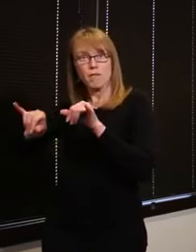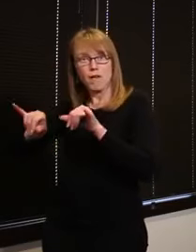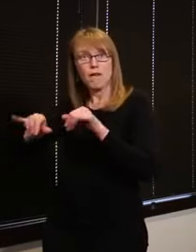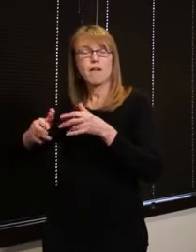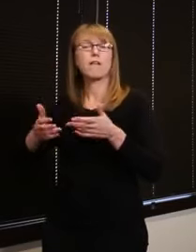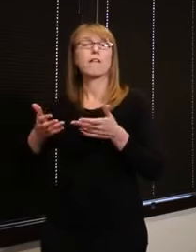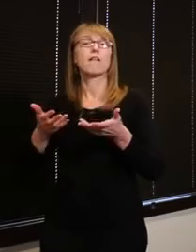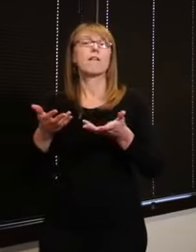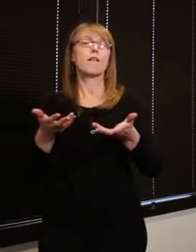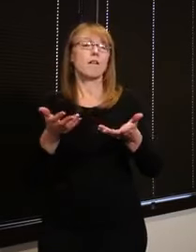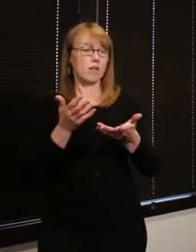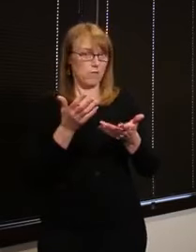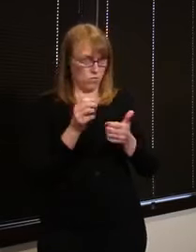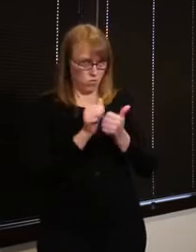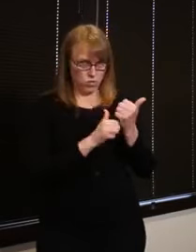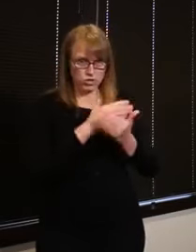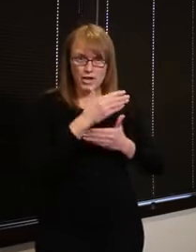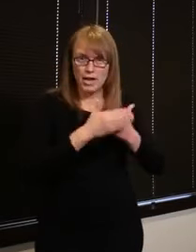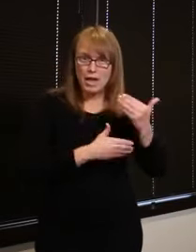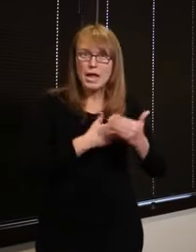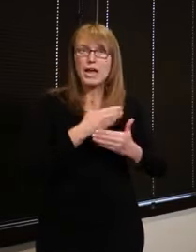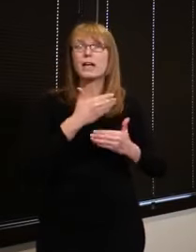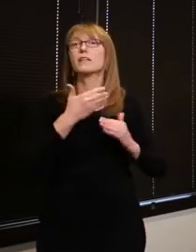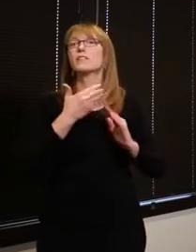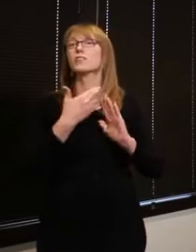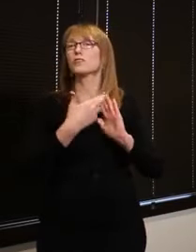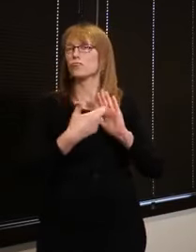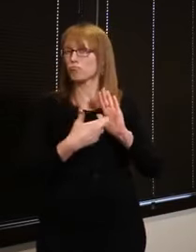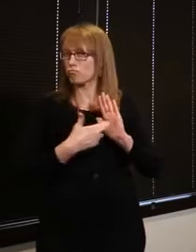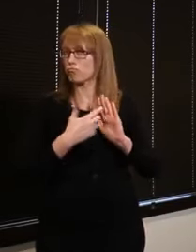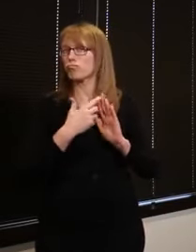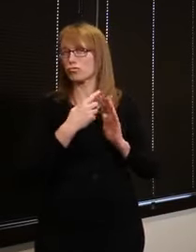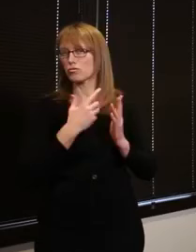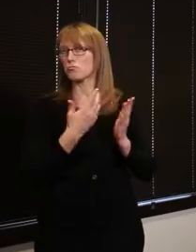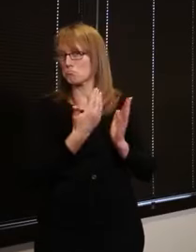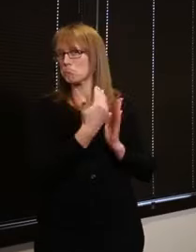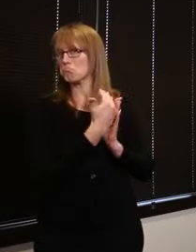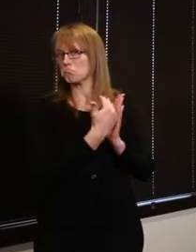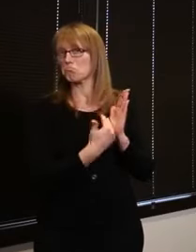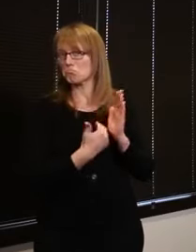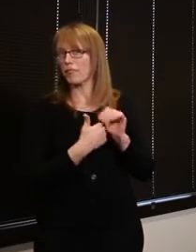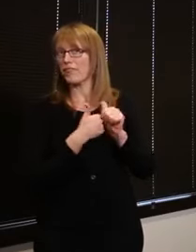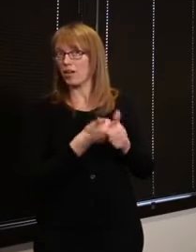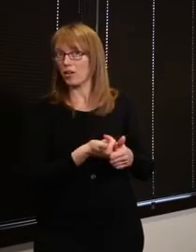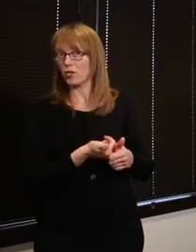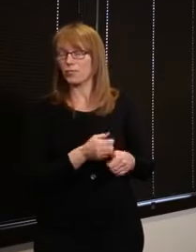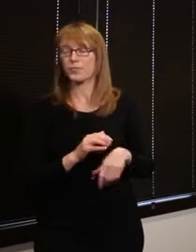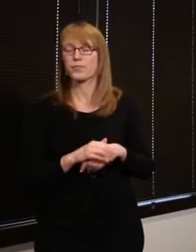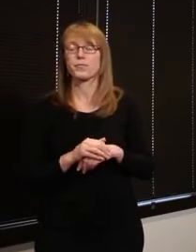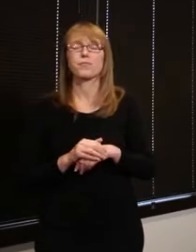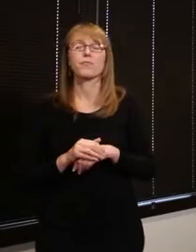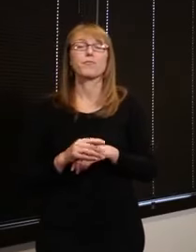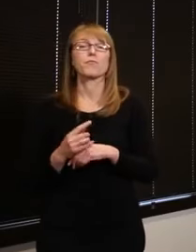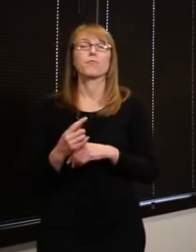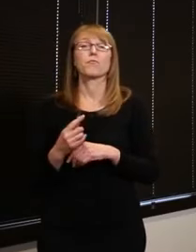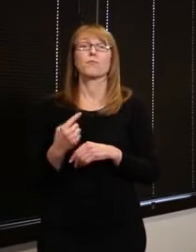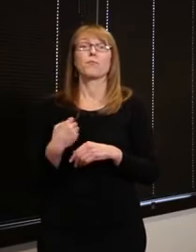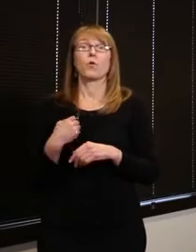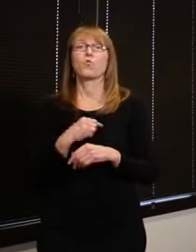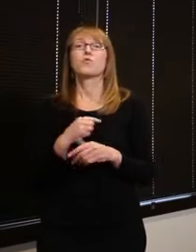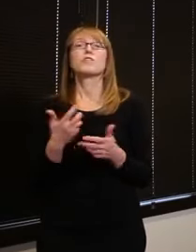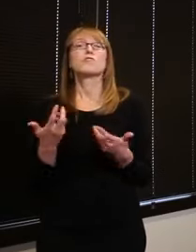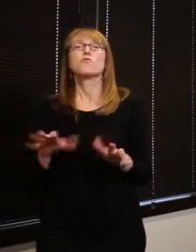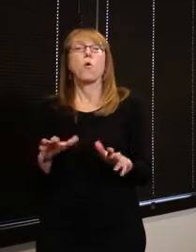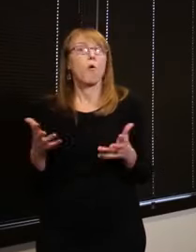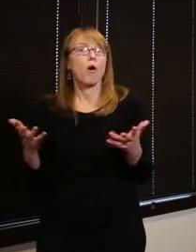don't want to do is to be tracking up to the gold line. And so as you can imagine, if we had not put all of those things in place, we'd